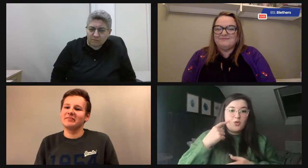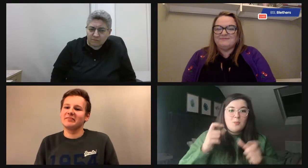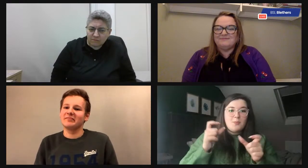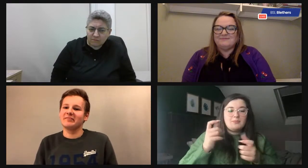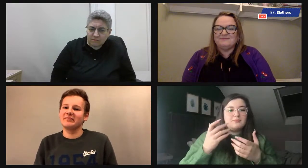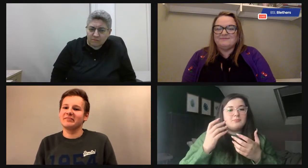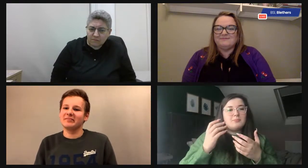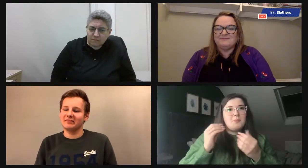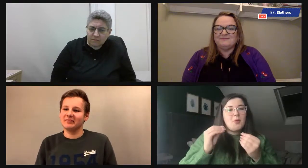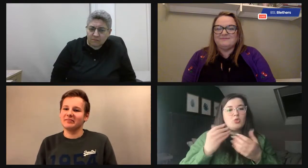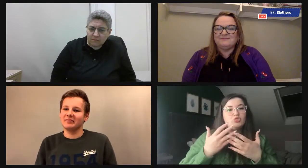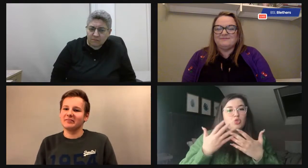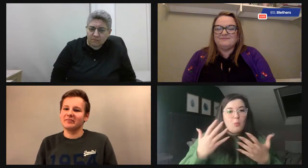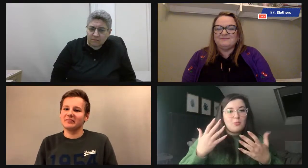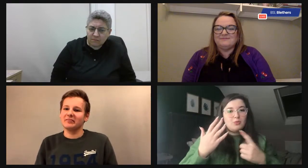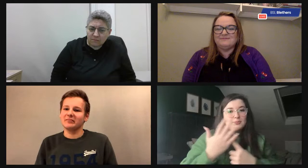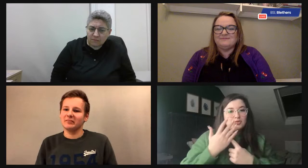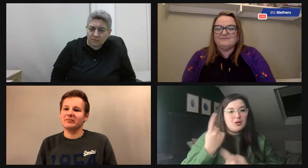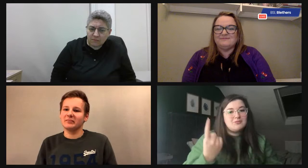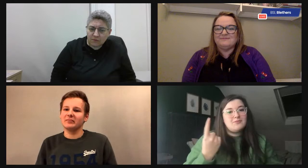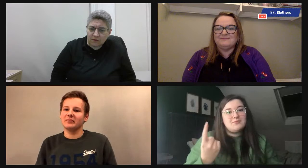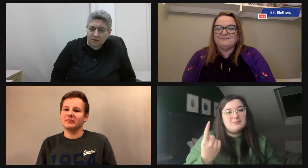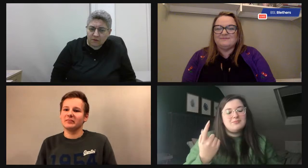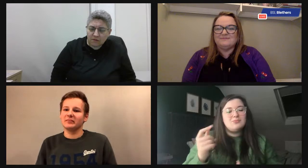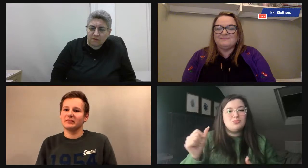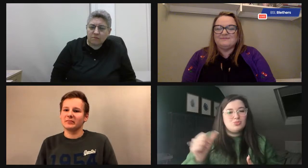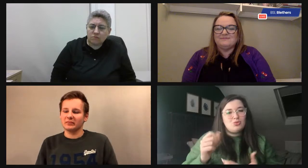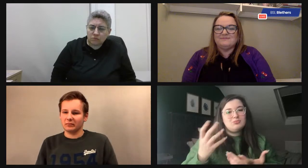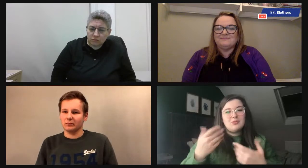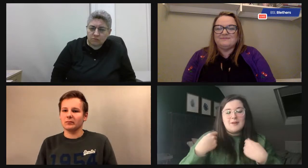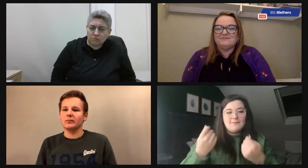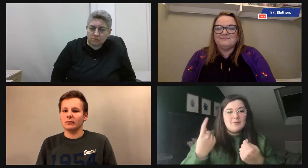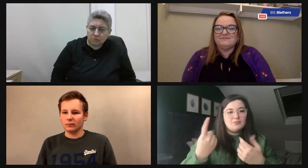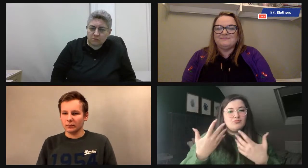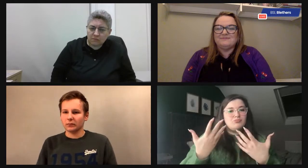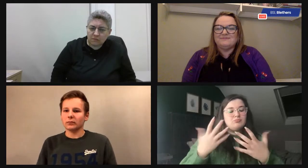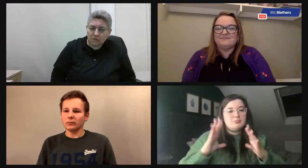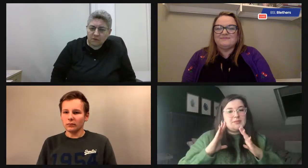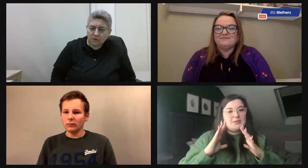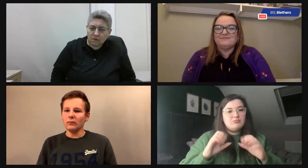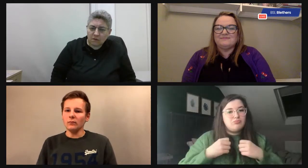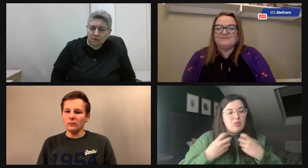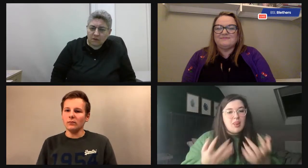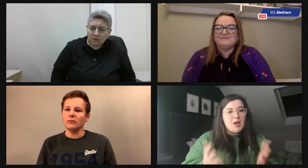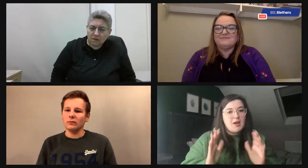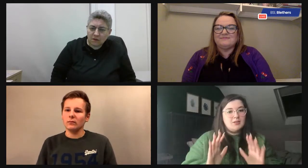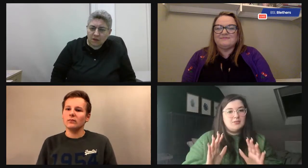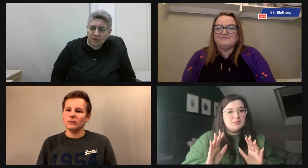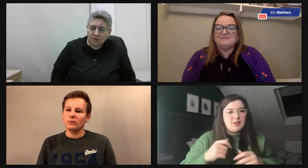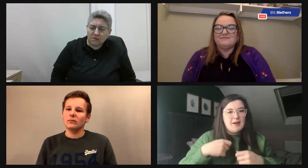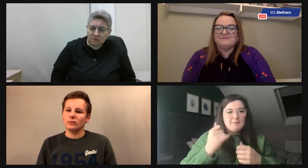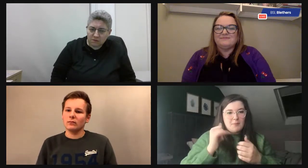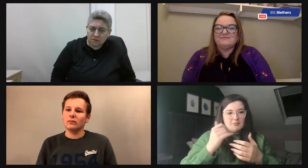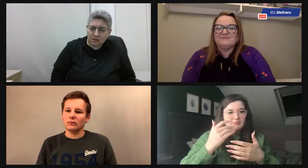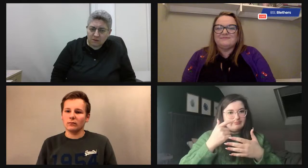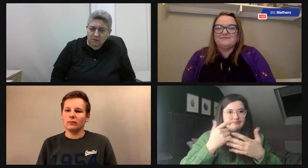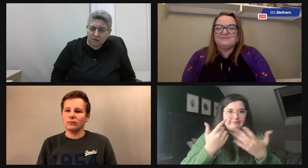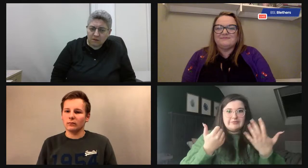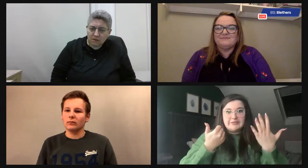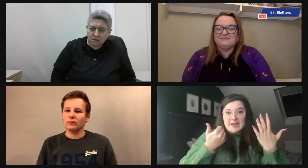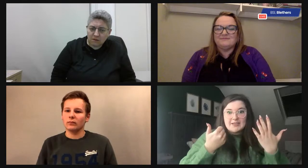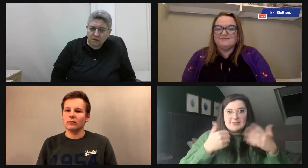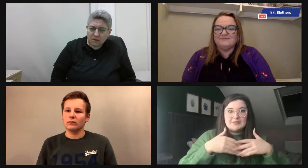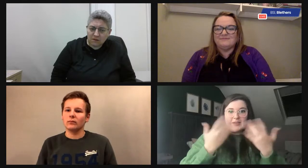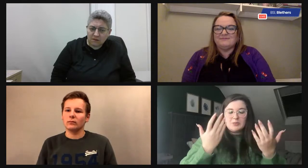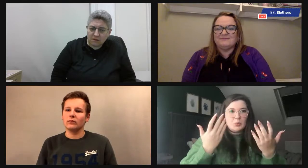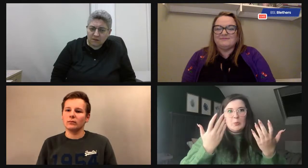for me, all deaf young people are putting too much pressure on themselves. I think you could all give yourself